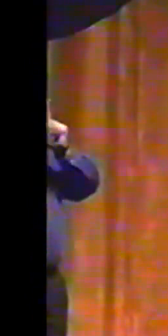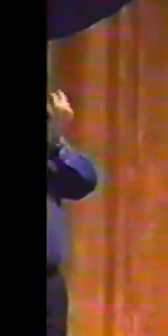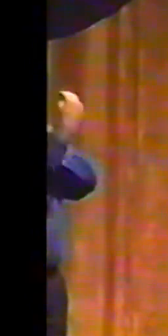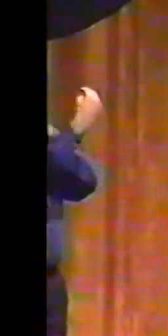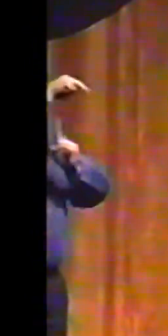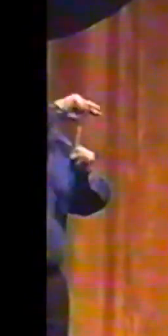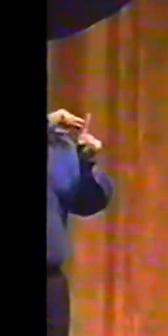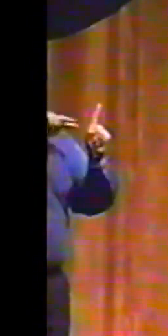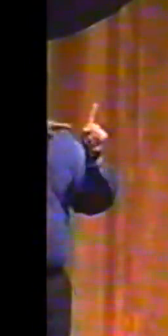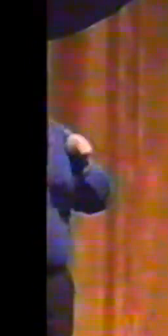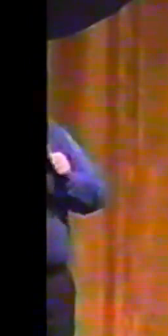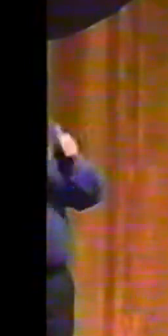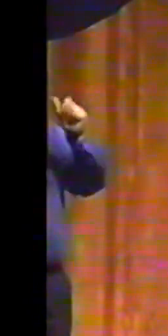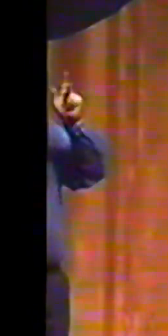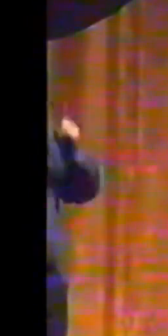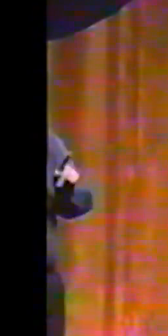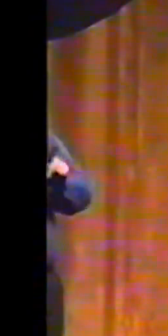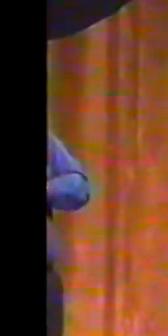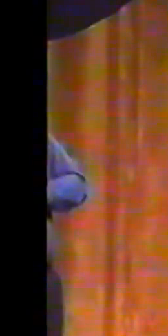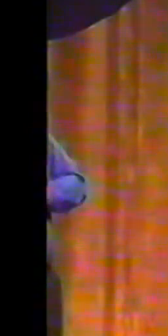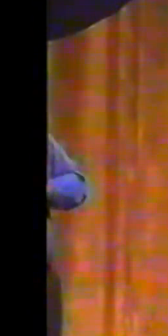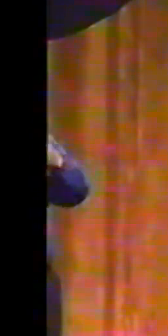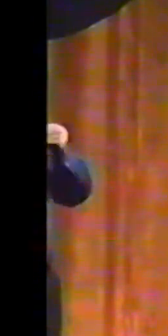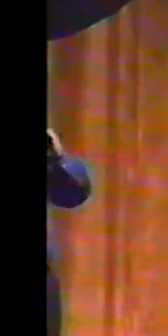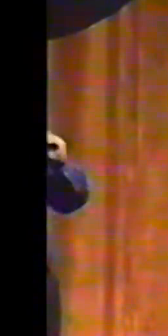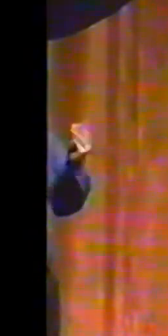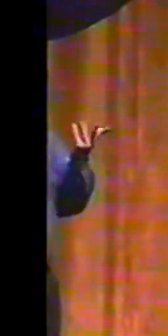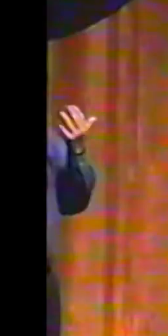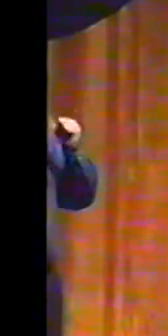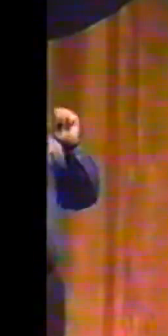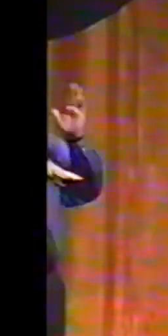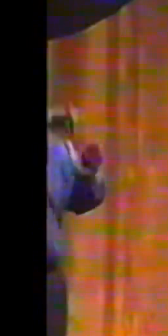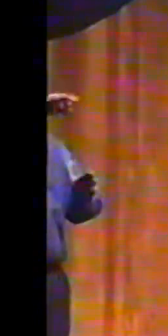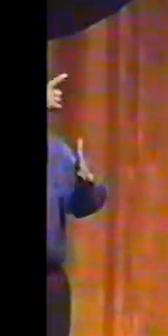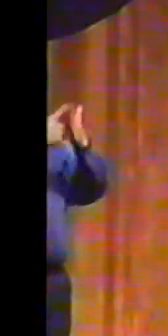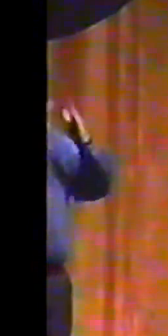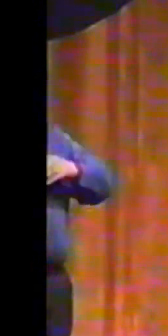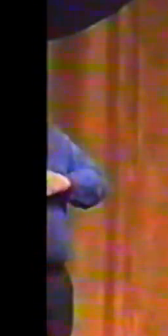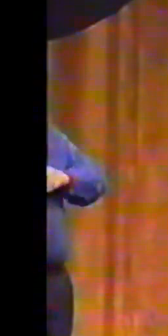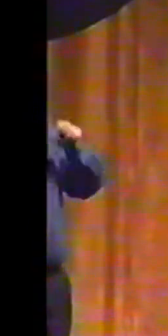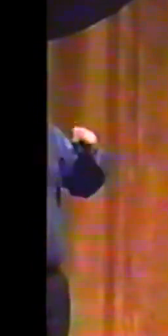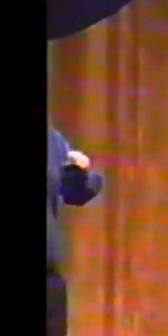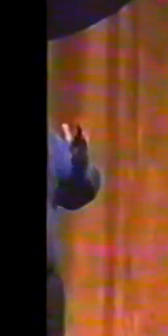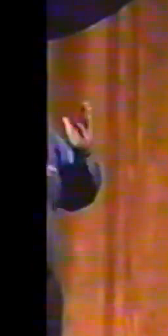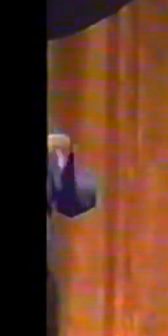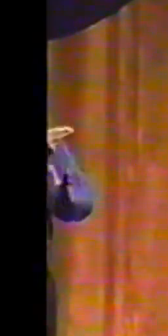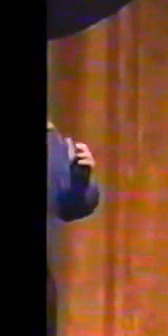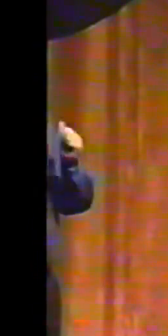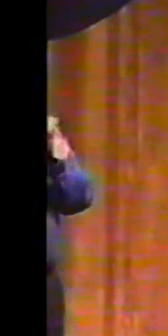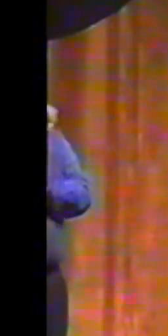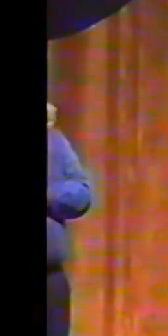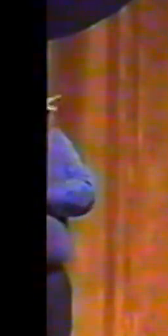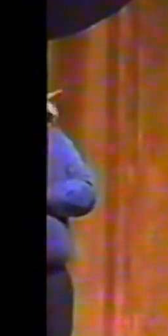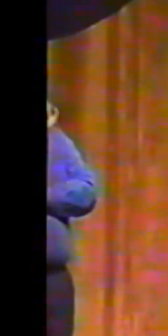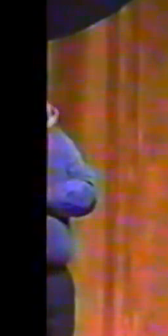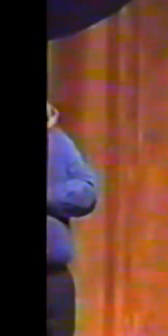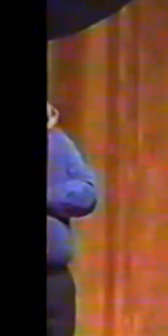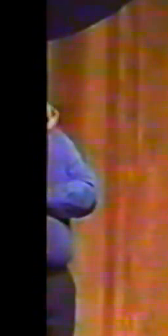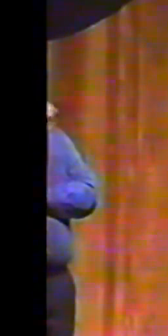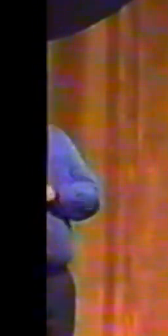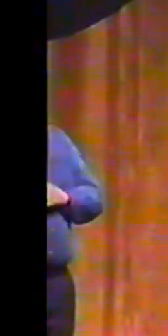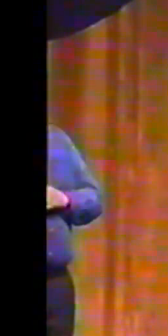true. In the case of our coverage of the Immigration and Naturalization Service, it is not easy to accuse a large government agency